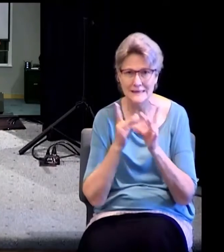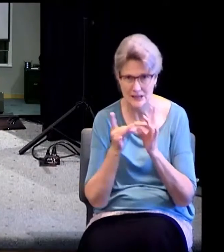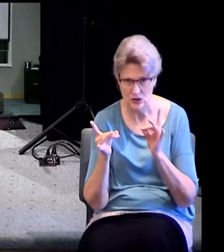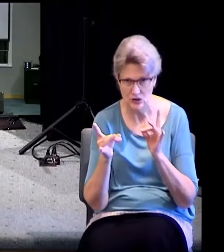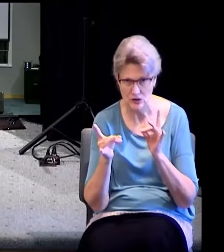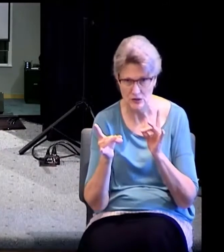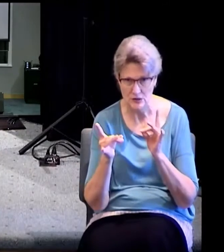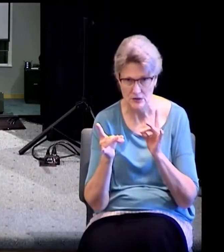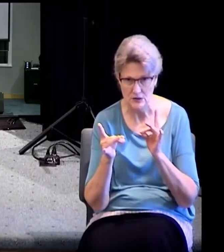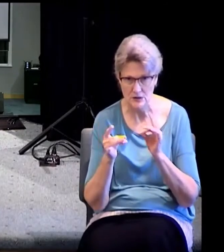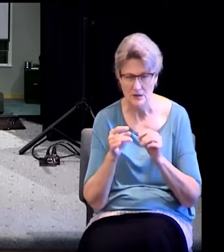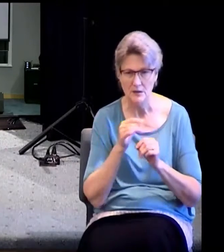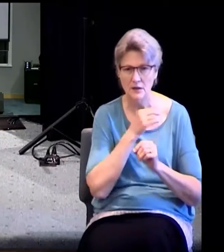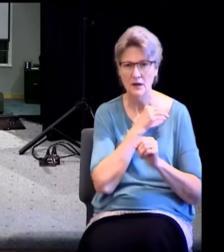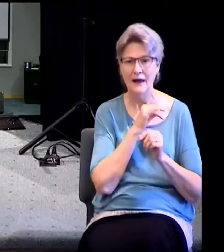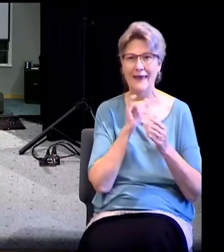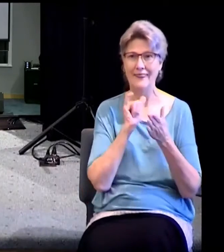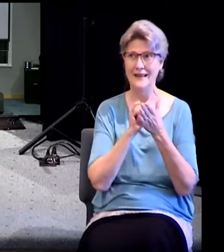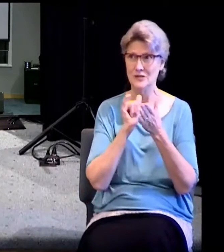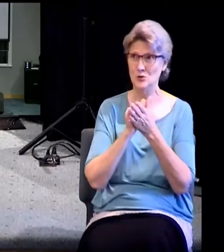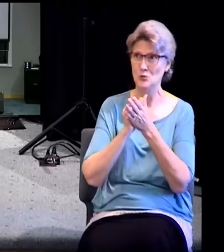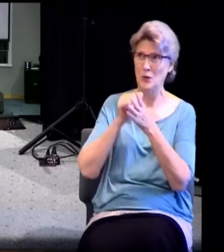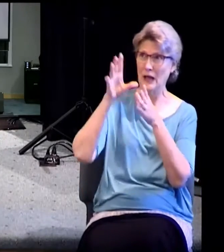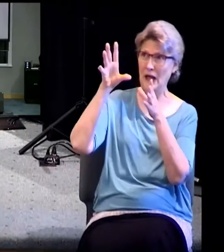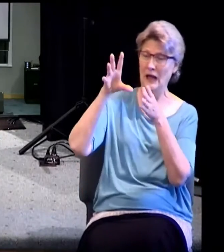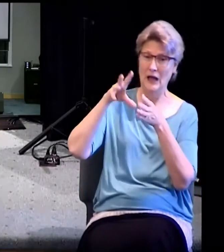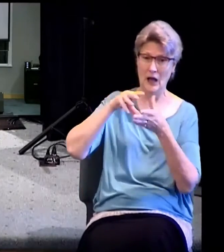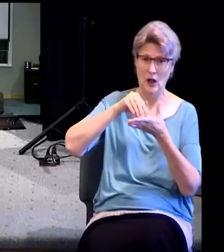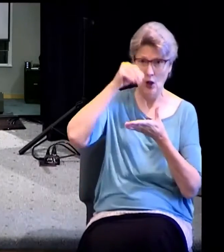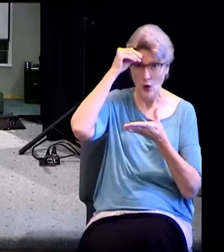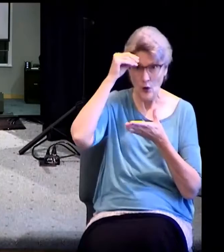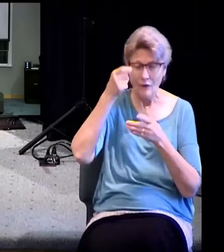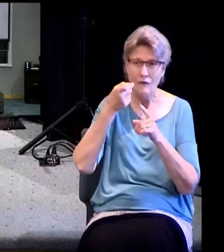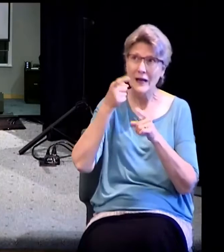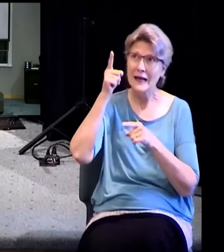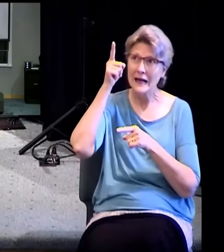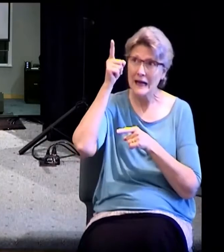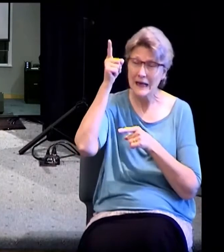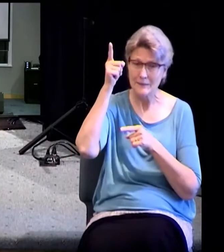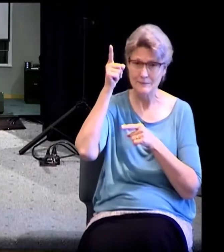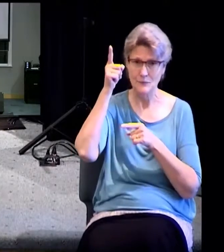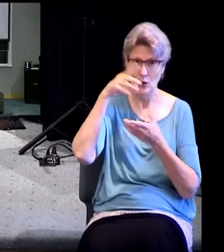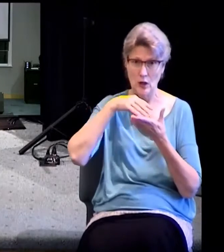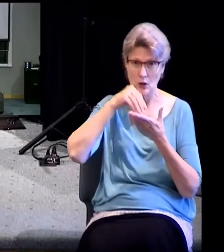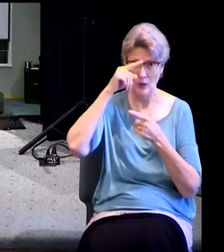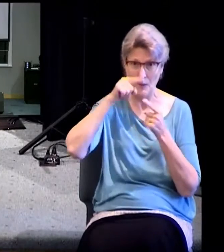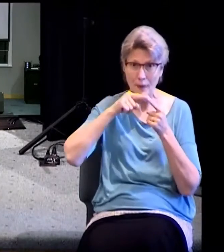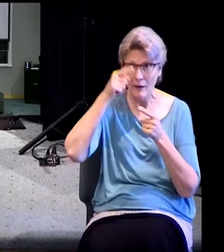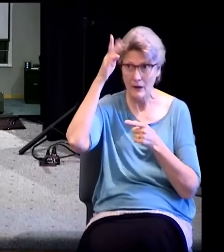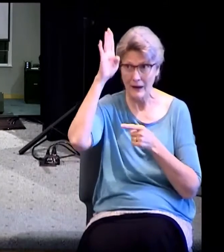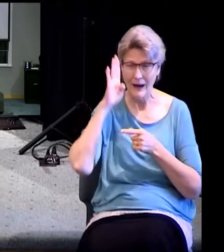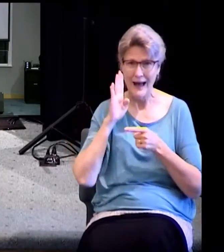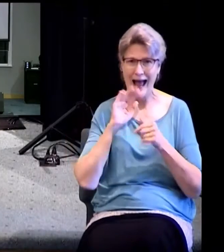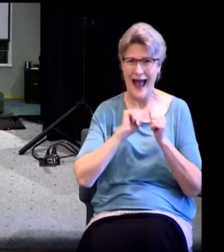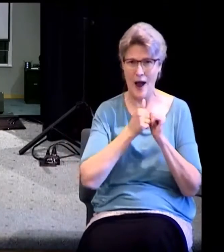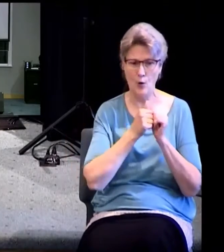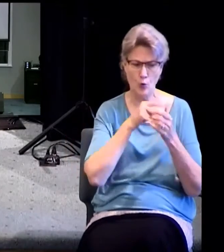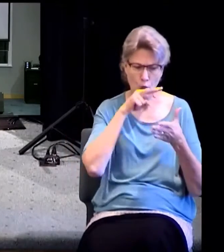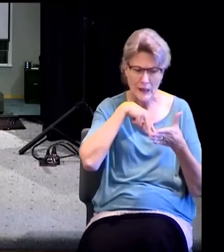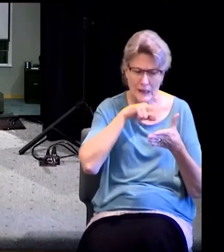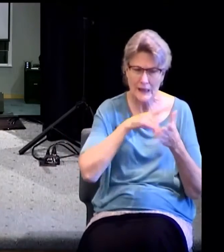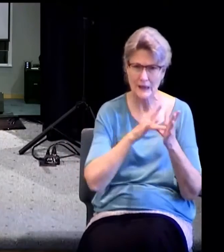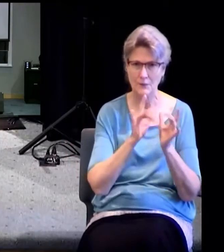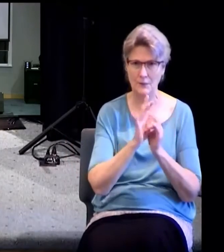That's the fleshly approach. That's what we feel from him in his presence, his fullness of joy. Yes, but it's the Word that leads us